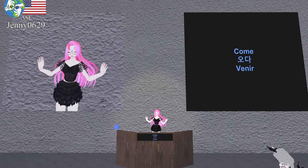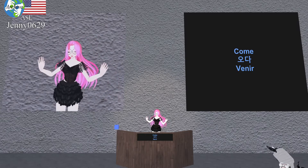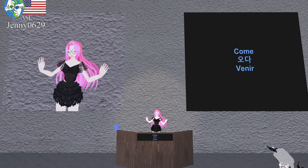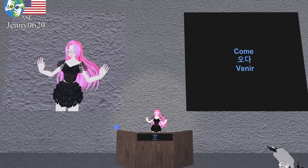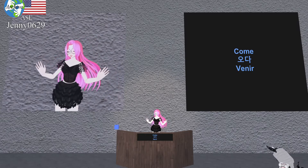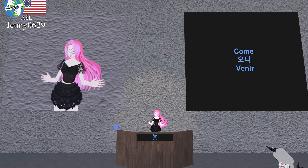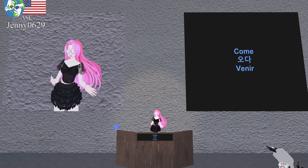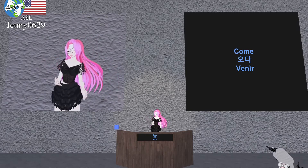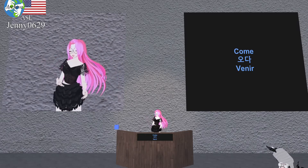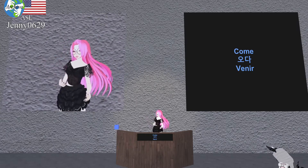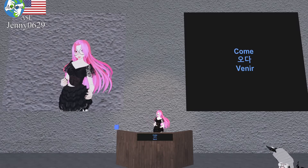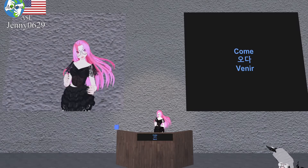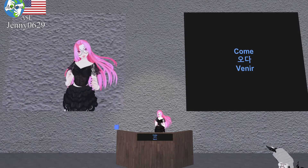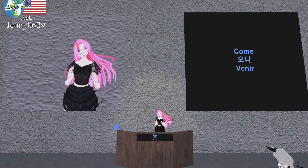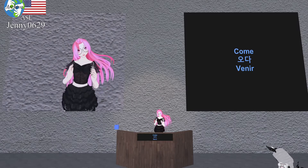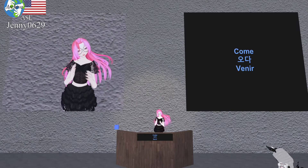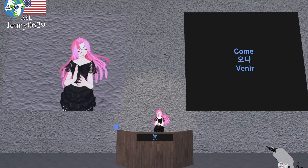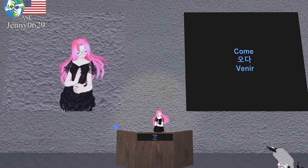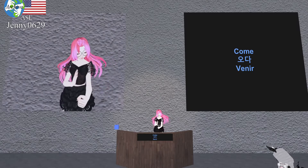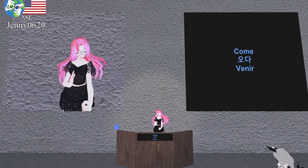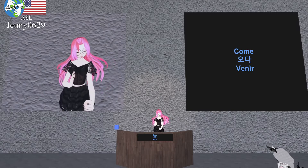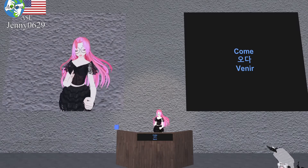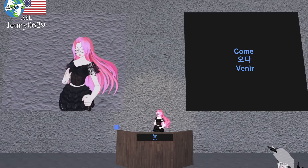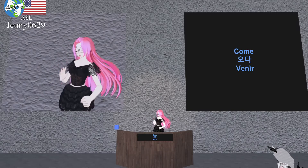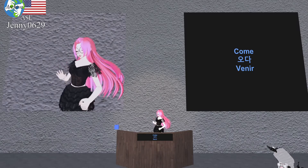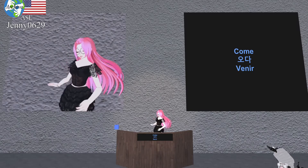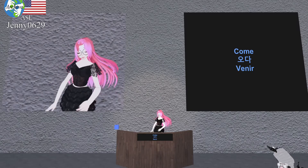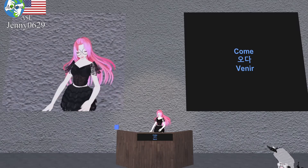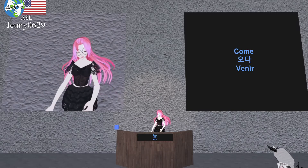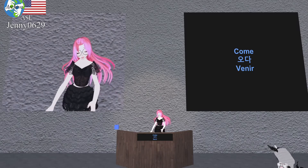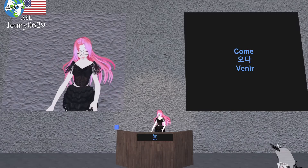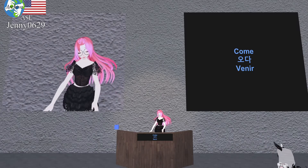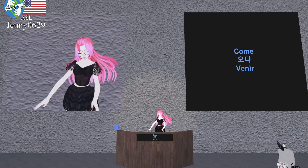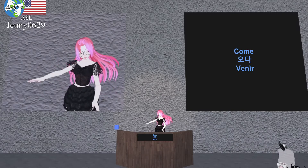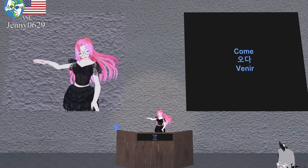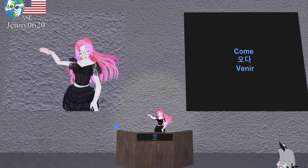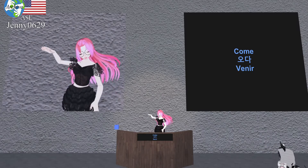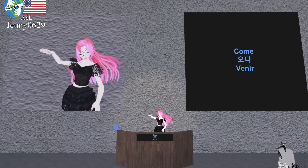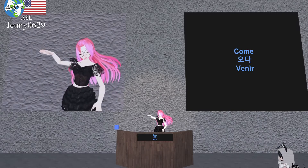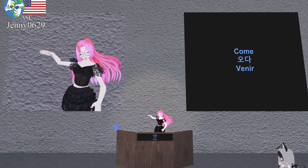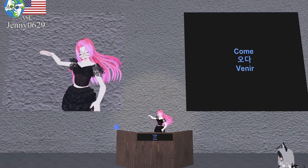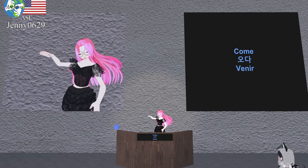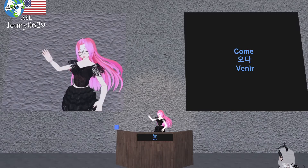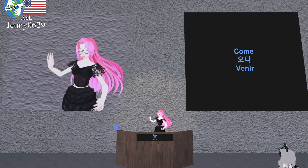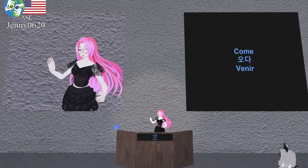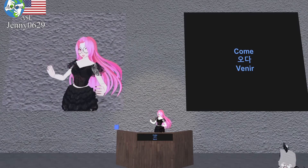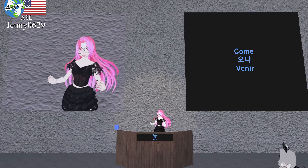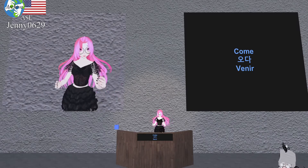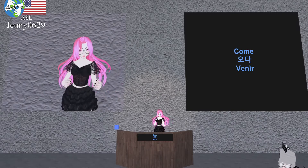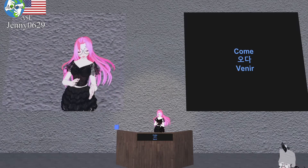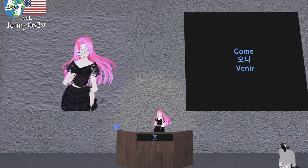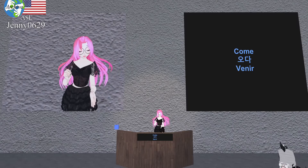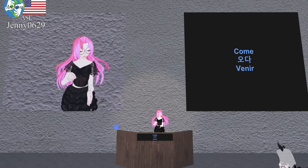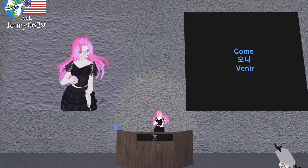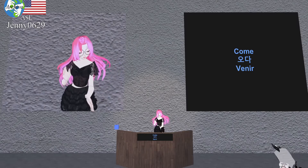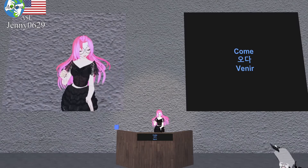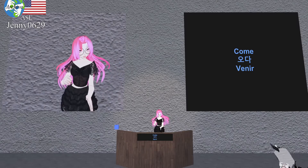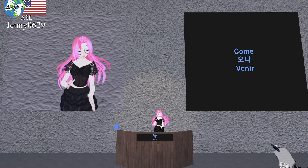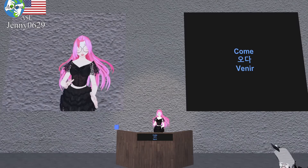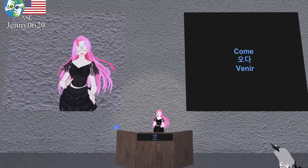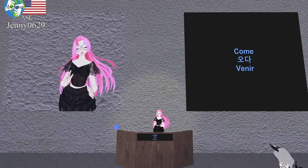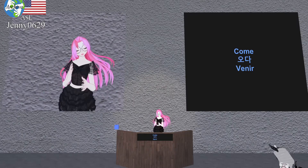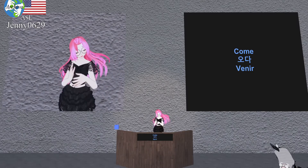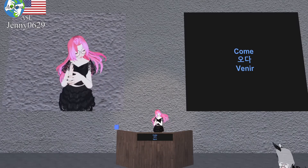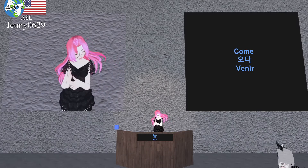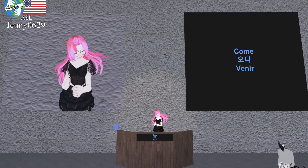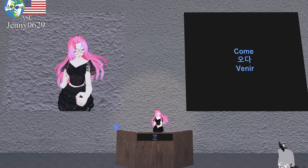I would respect that. And it's about fluency. So if somebody grows up in a deaf household or learns for a